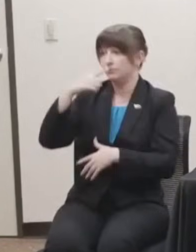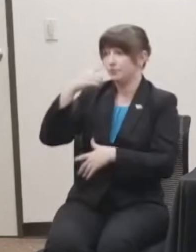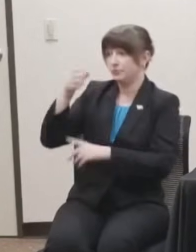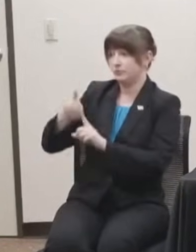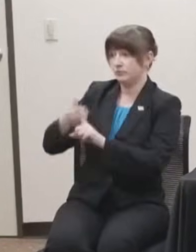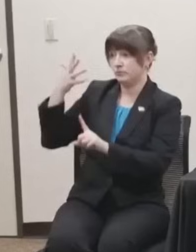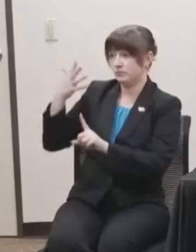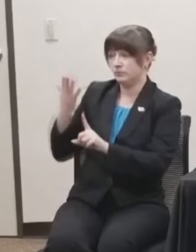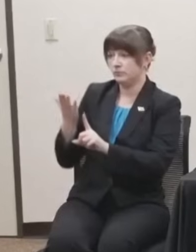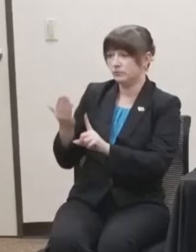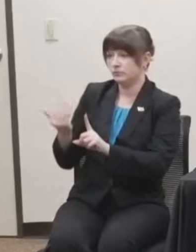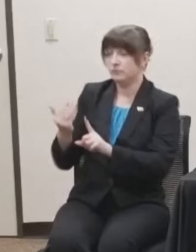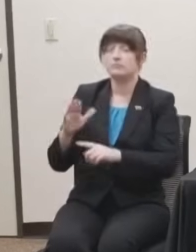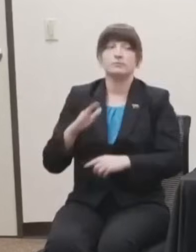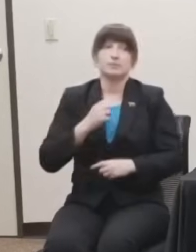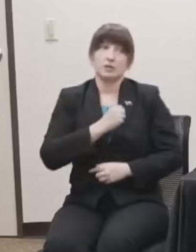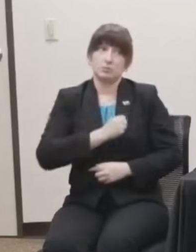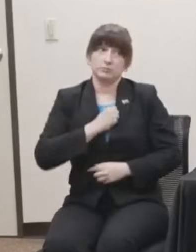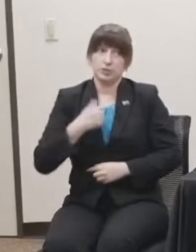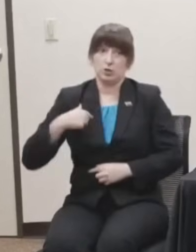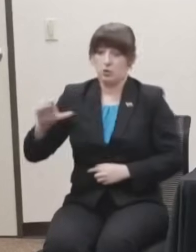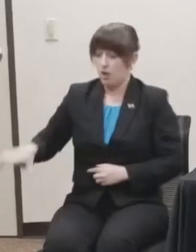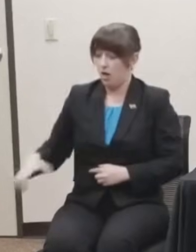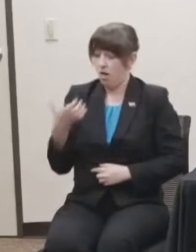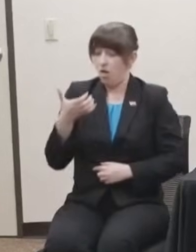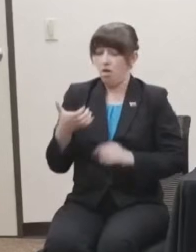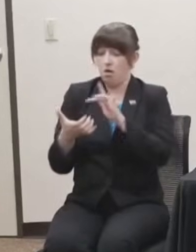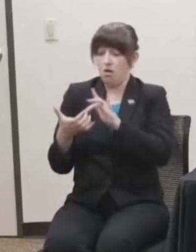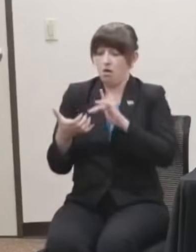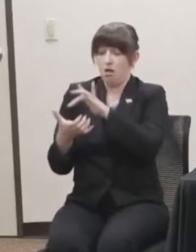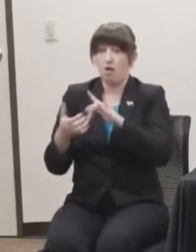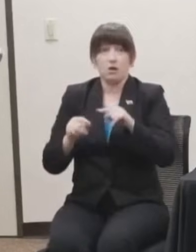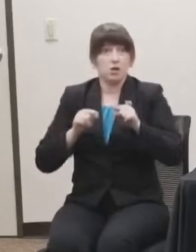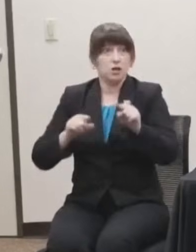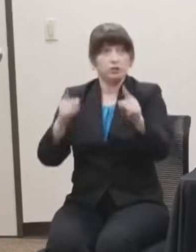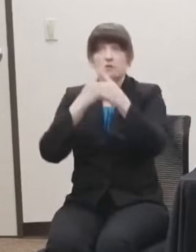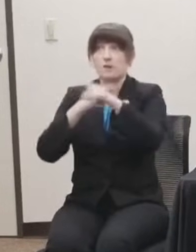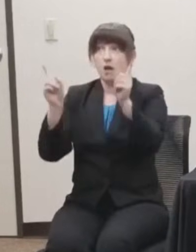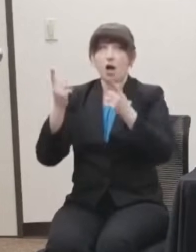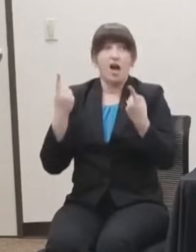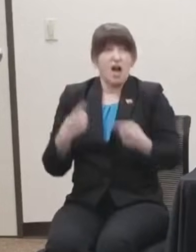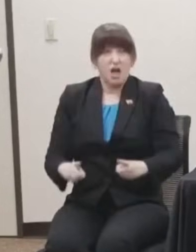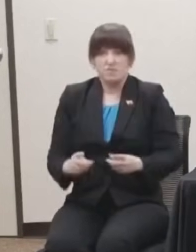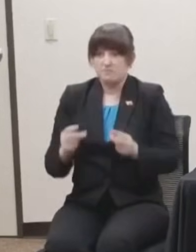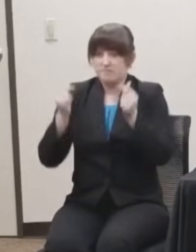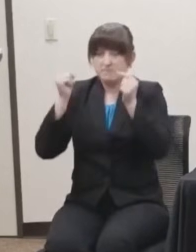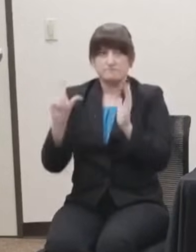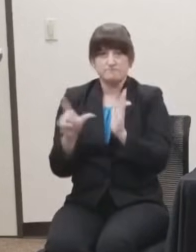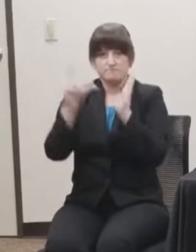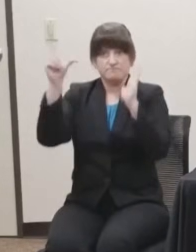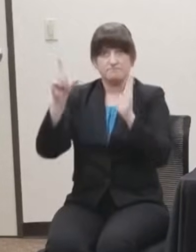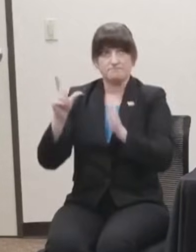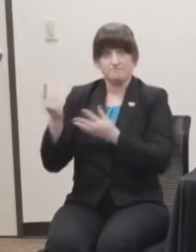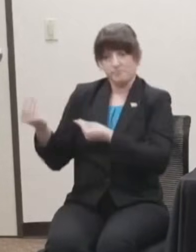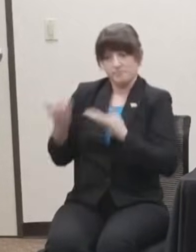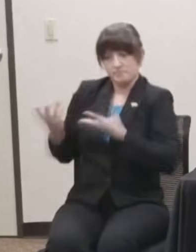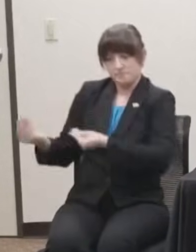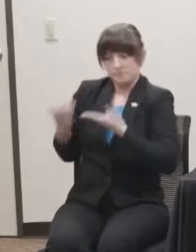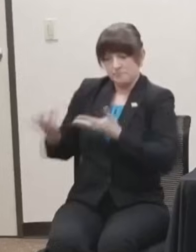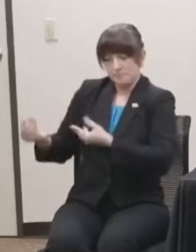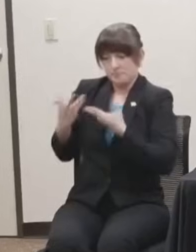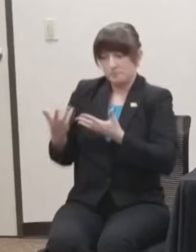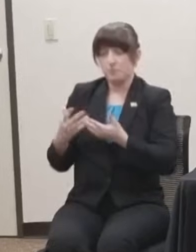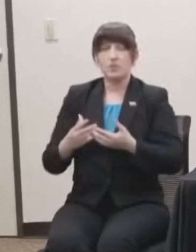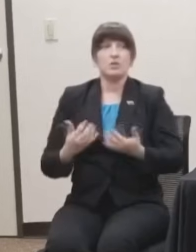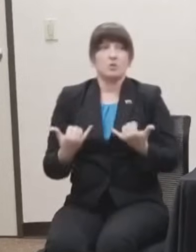share some of it. So I apologize for looking at my phone during the press conference, but this is the live updates that we're getting right now from the field. Is there are